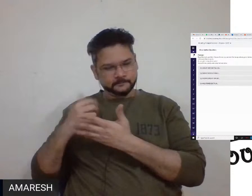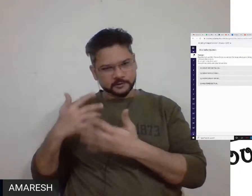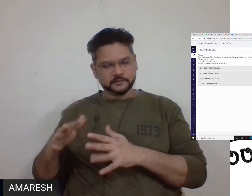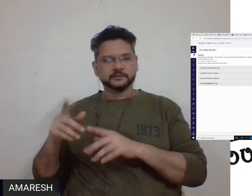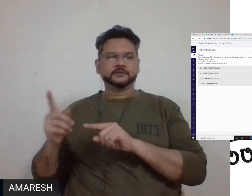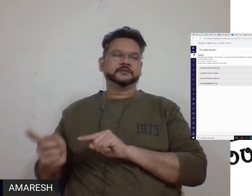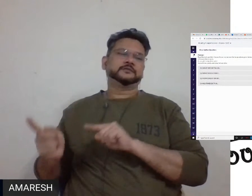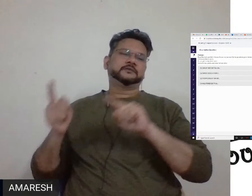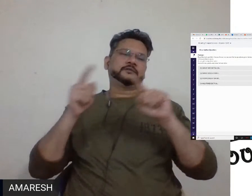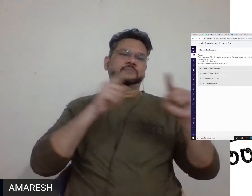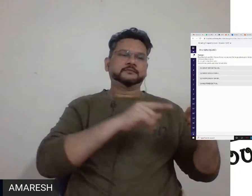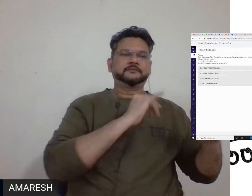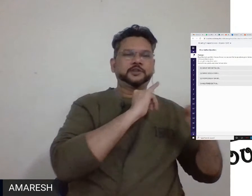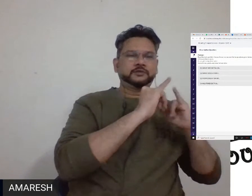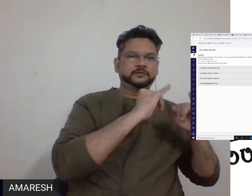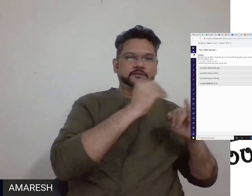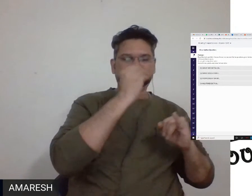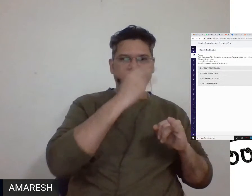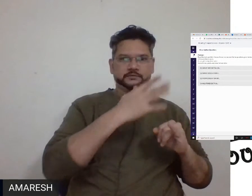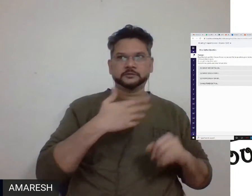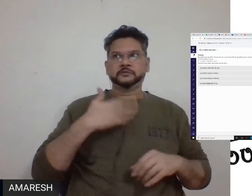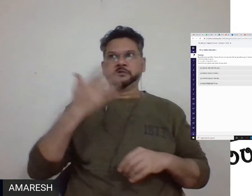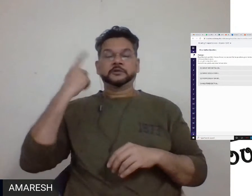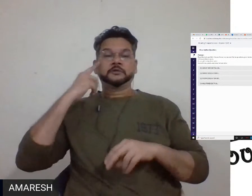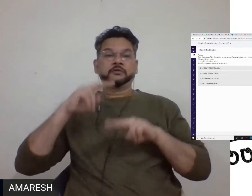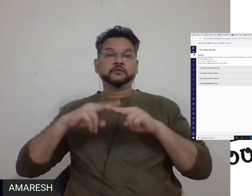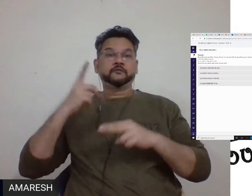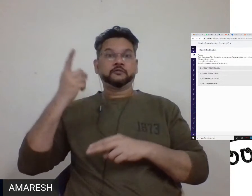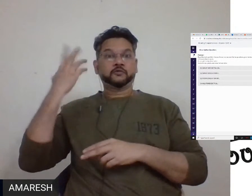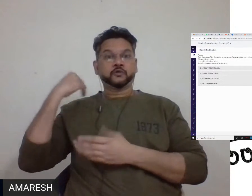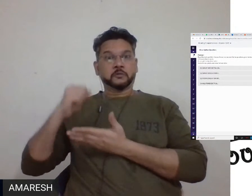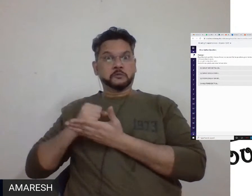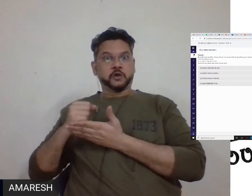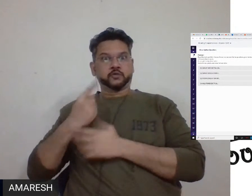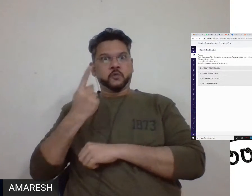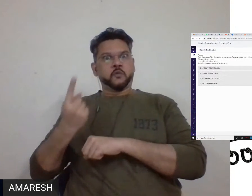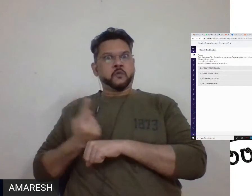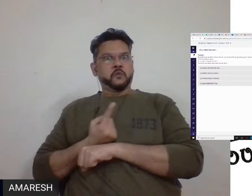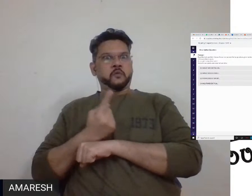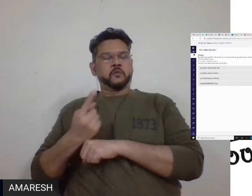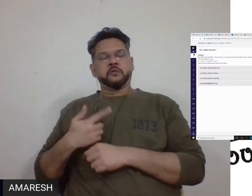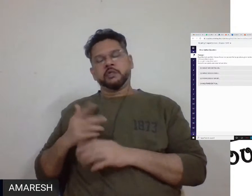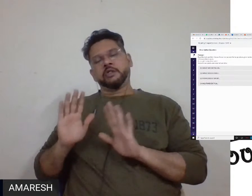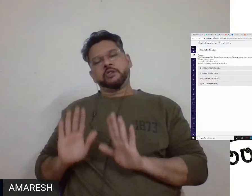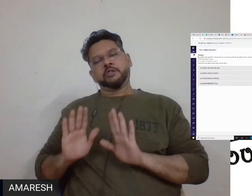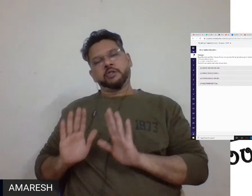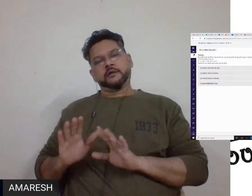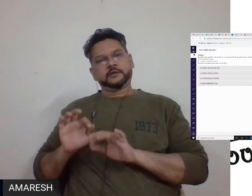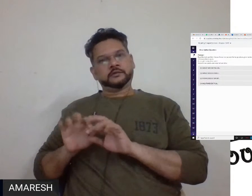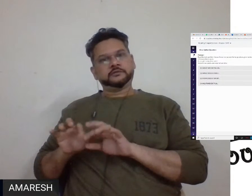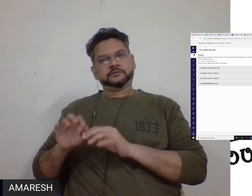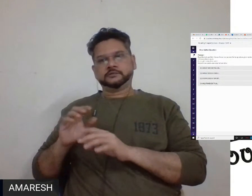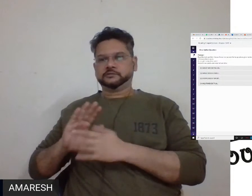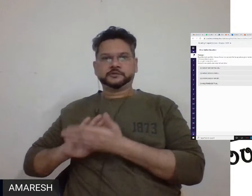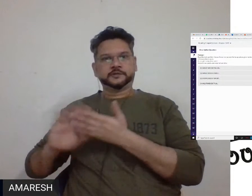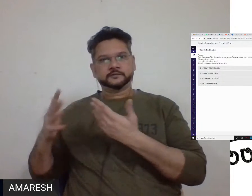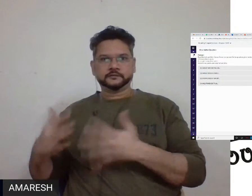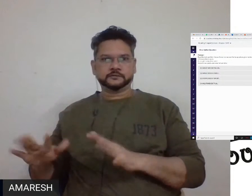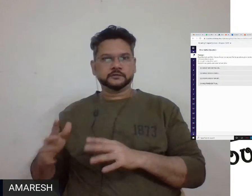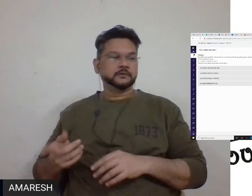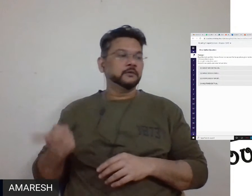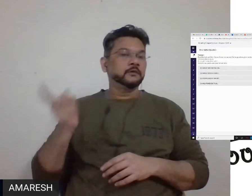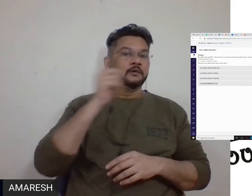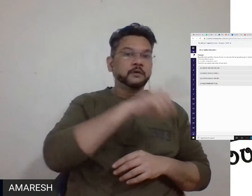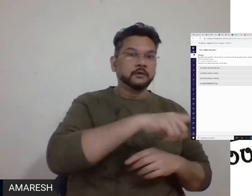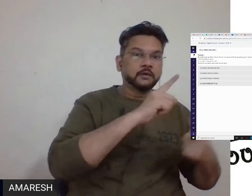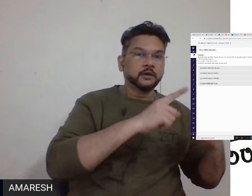that, okay, now in practice they took 1 hour to solve this, but suddenly the time that is given to them is only about 40